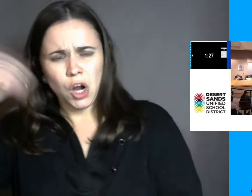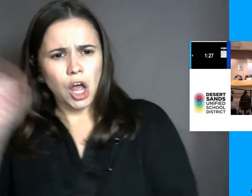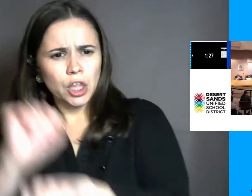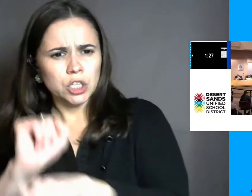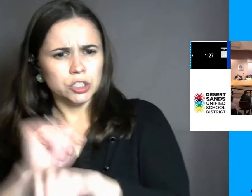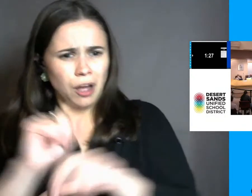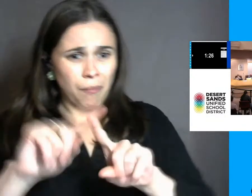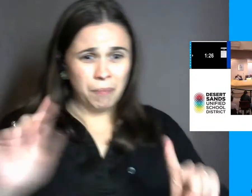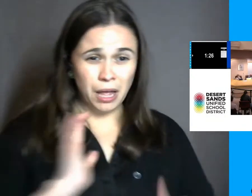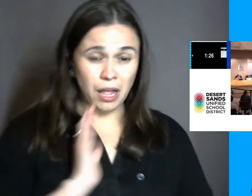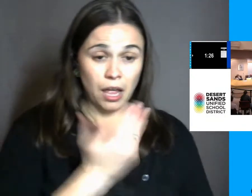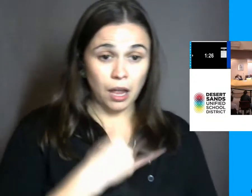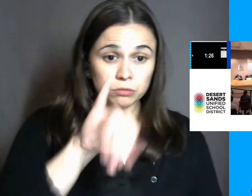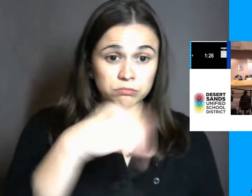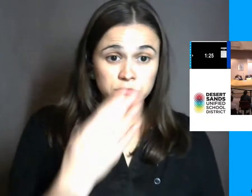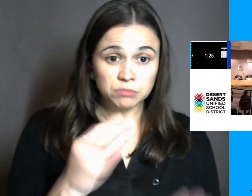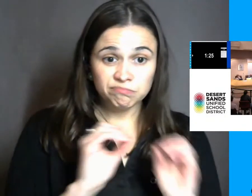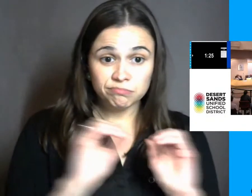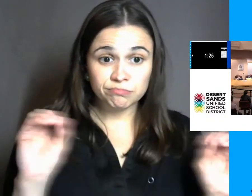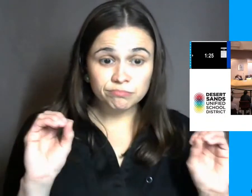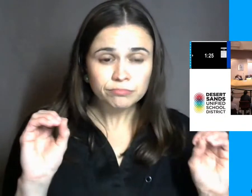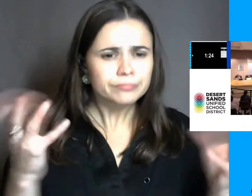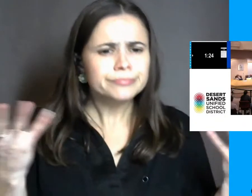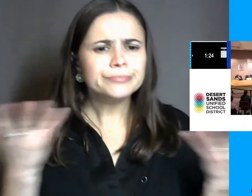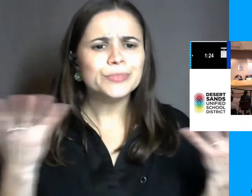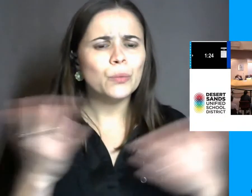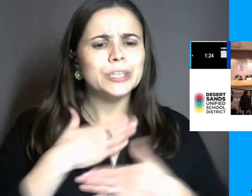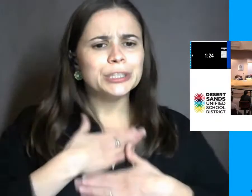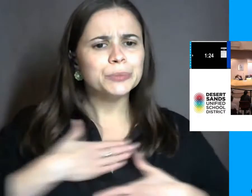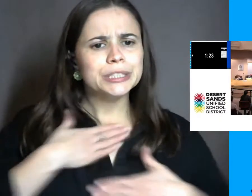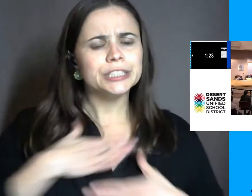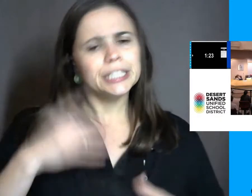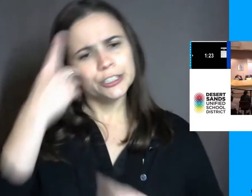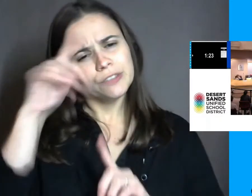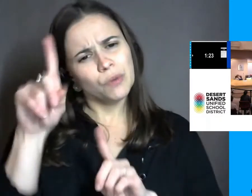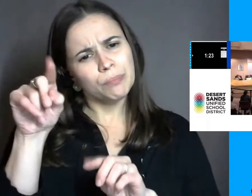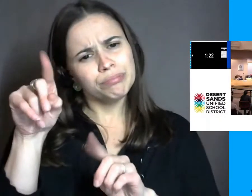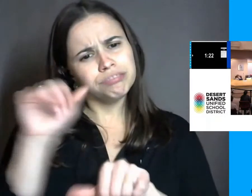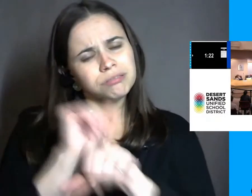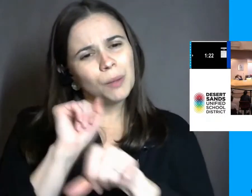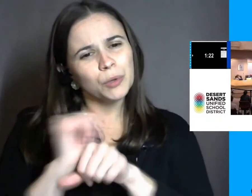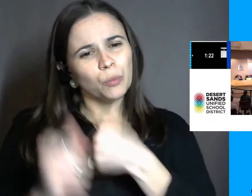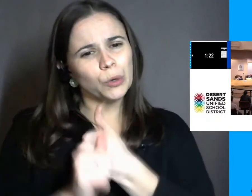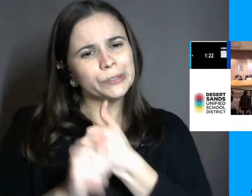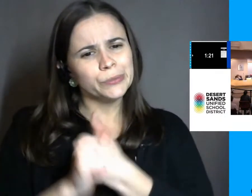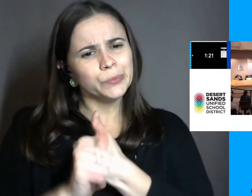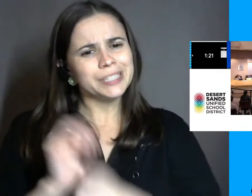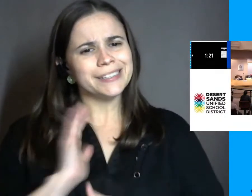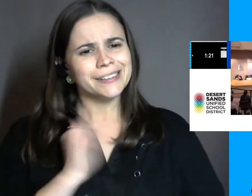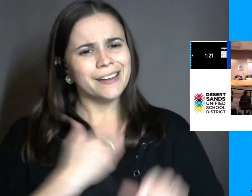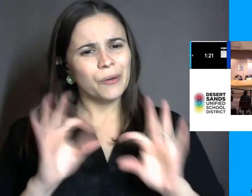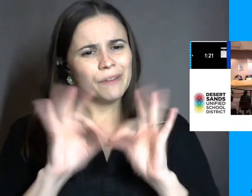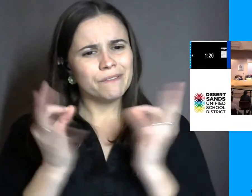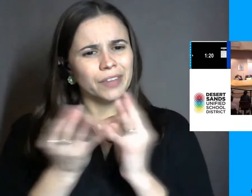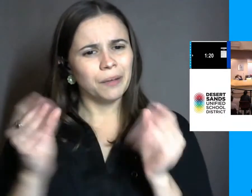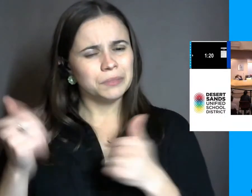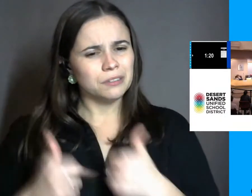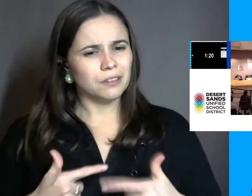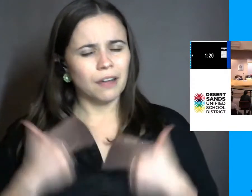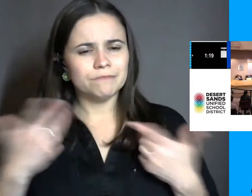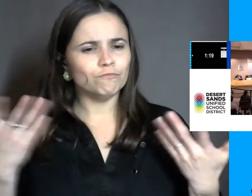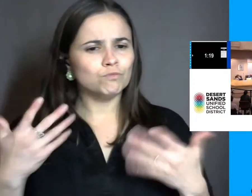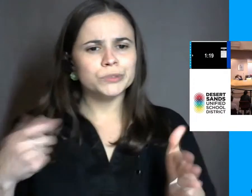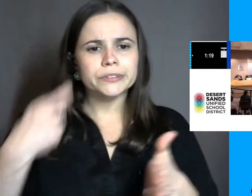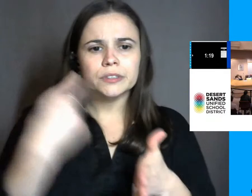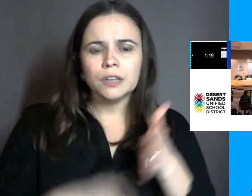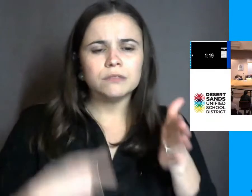appreciation are we getting for coming to work and risking the lives of our family? At what cost are we risking every day getting